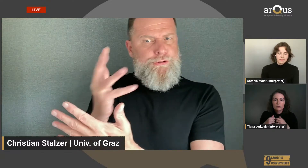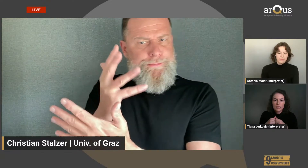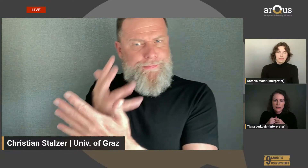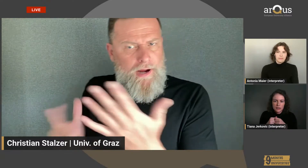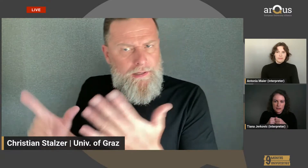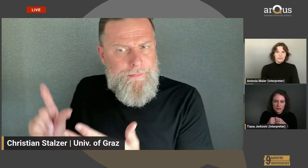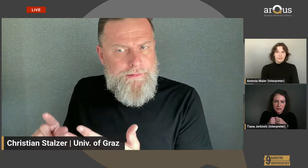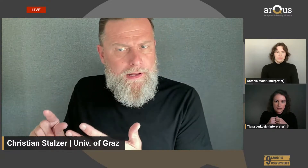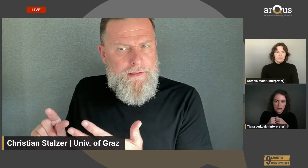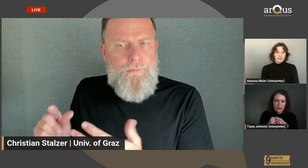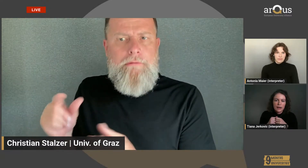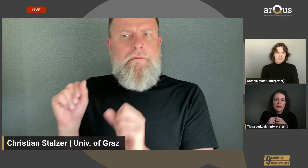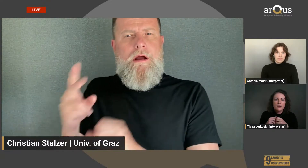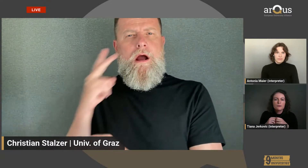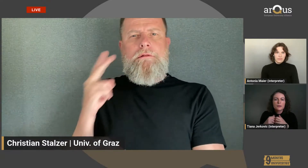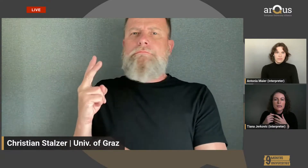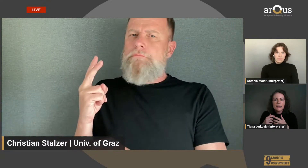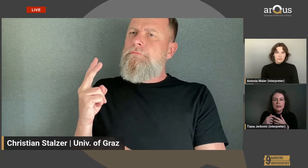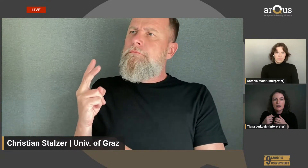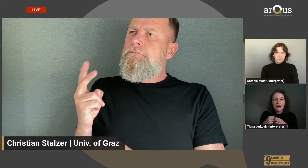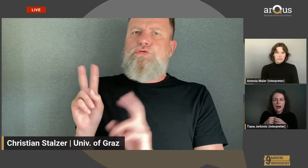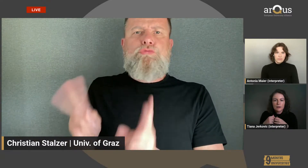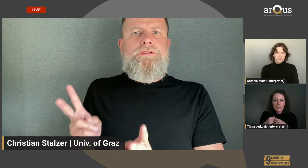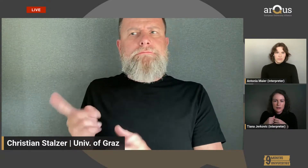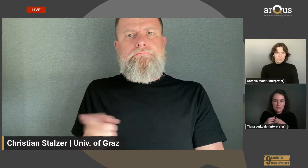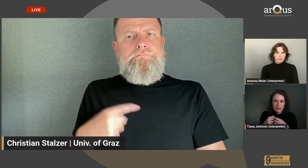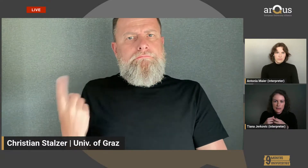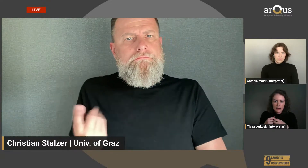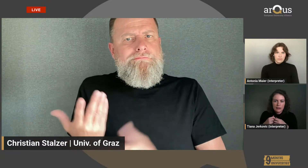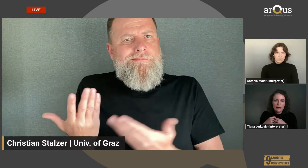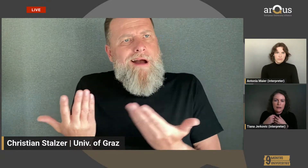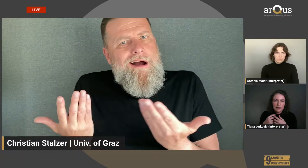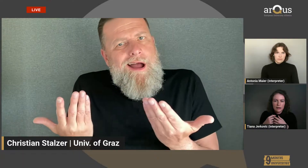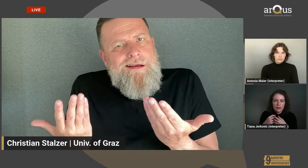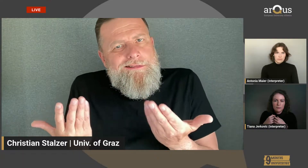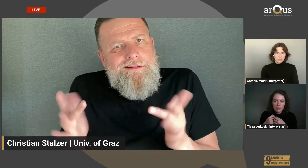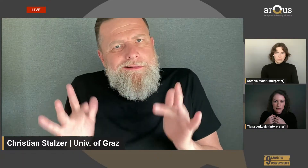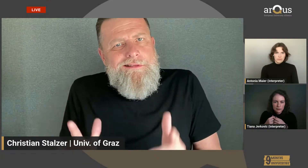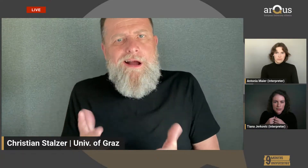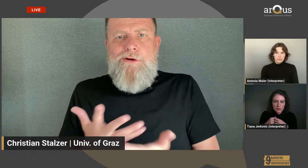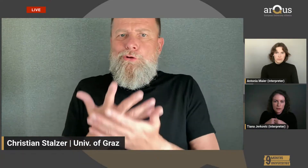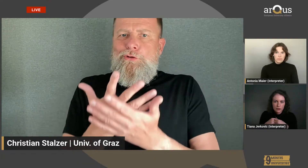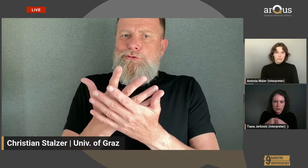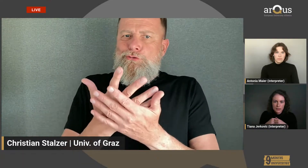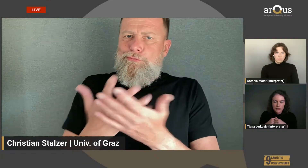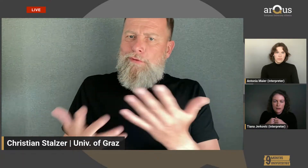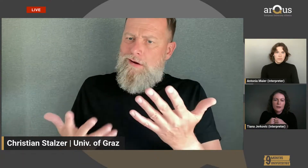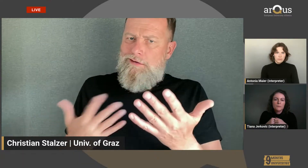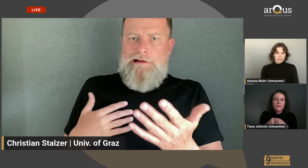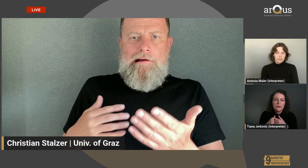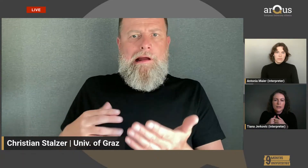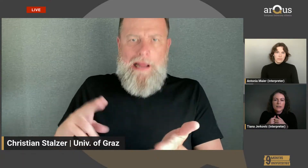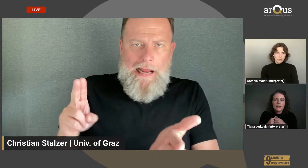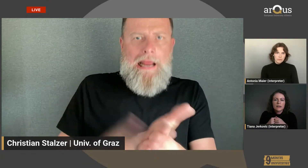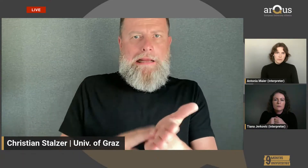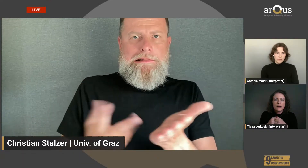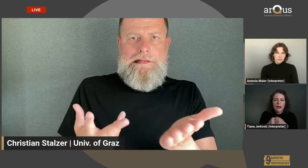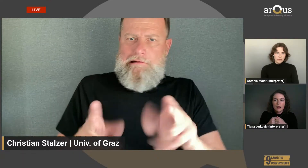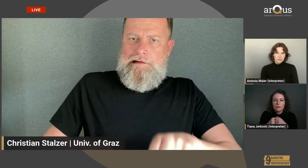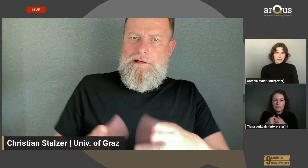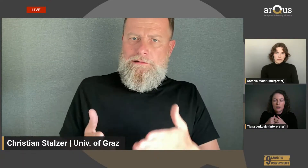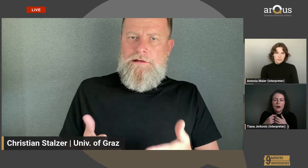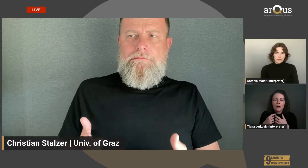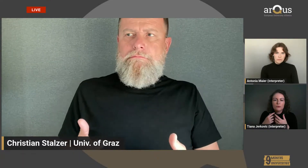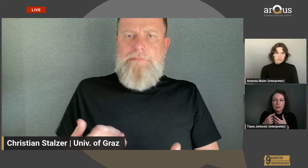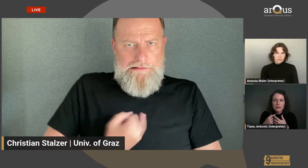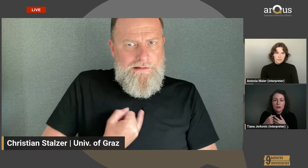our own identities. And if you see ourselves like that, like a linguistic minority, you can see that we